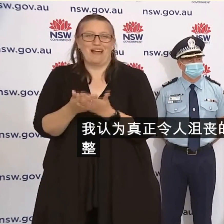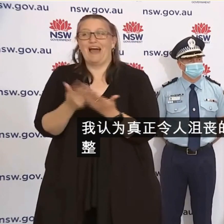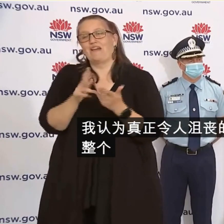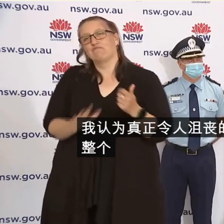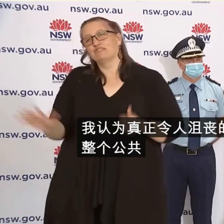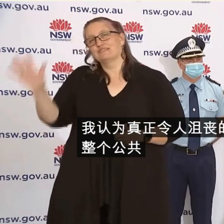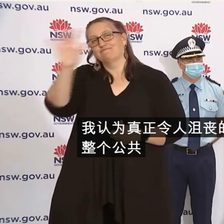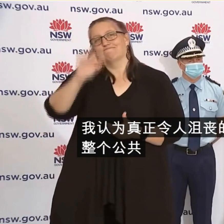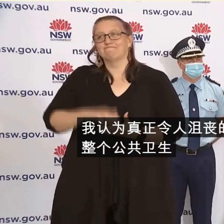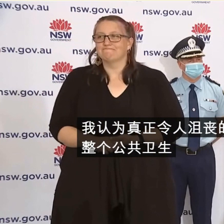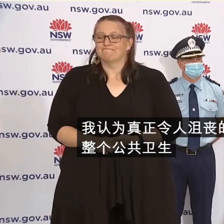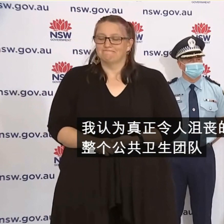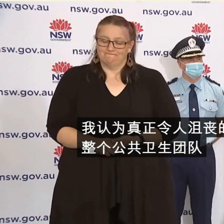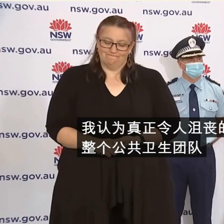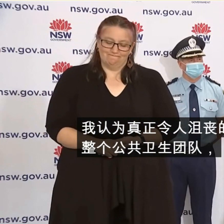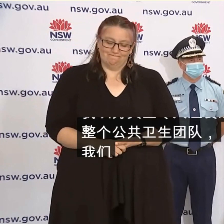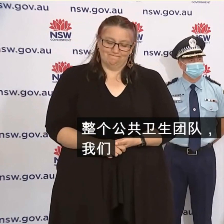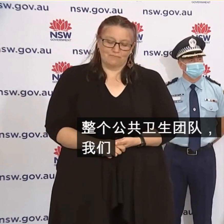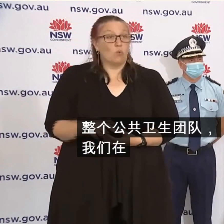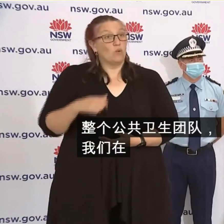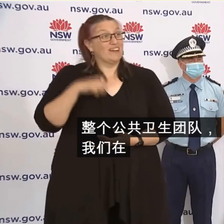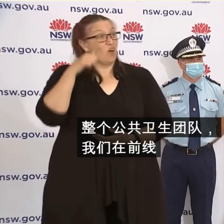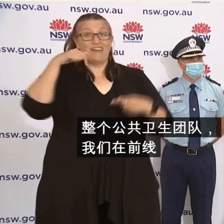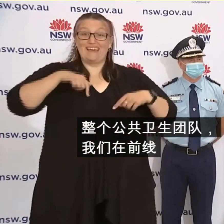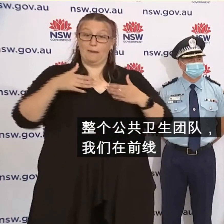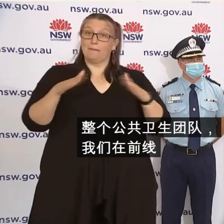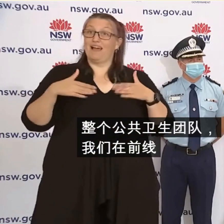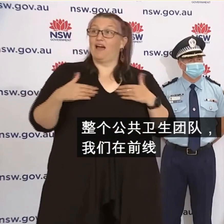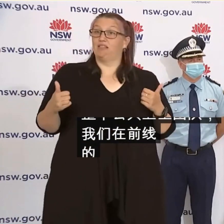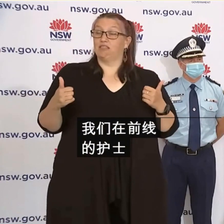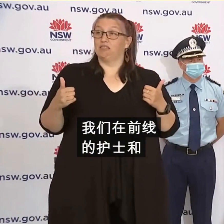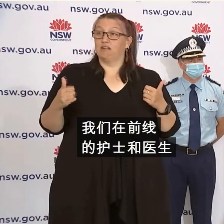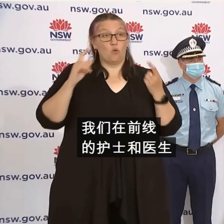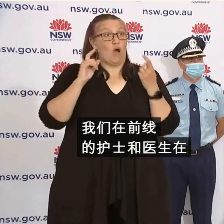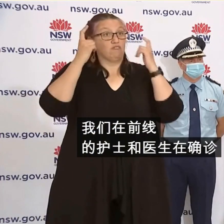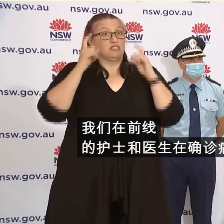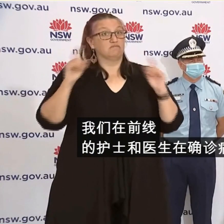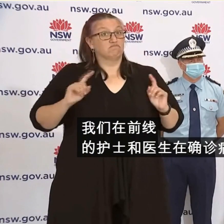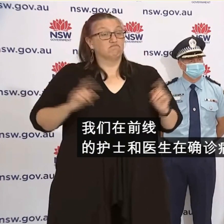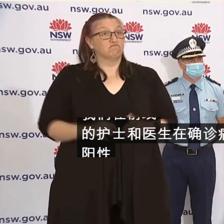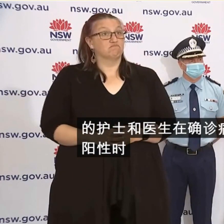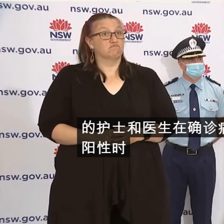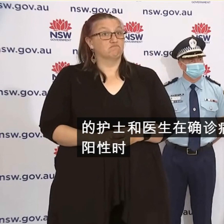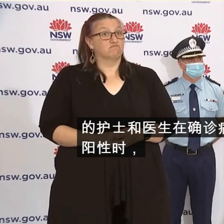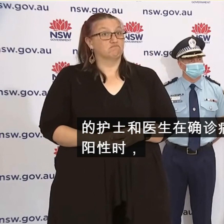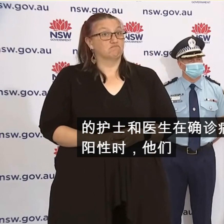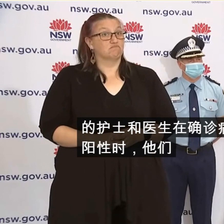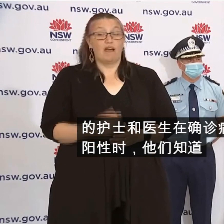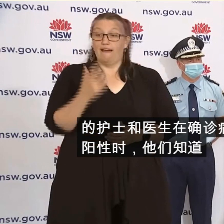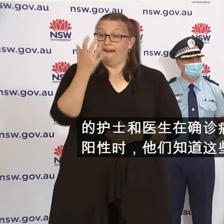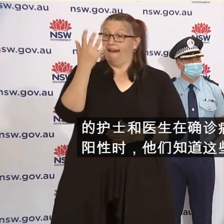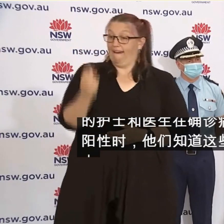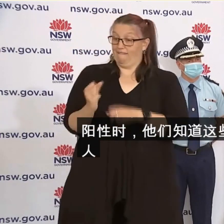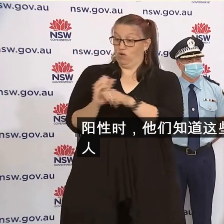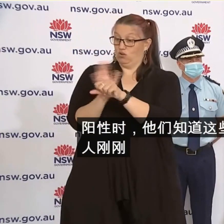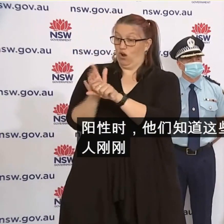for the entire public health team, our nurses and doctors who are at the front line, is when they have cases that are positive, where they